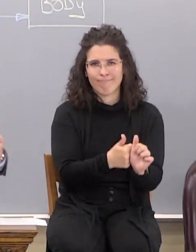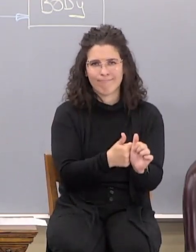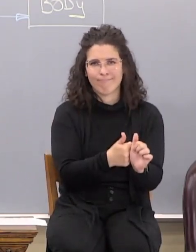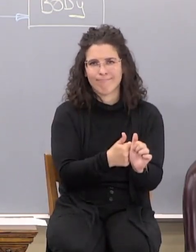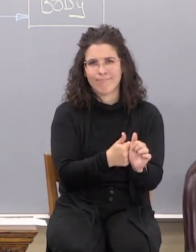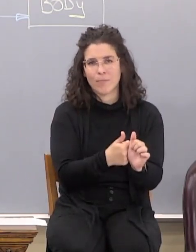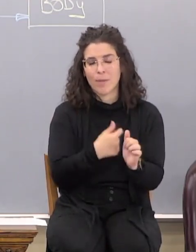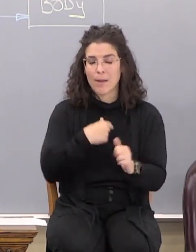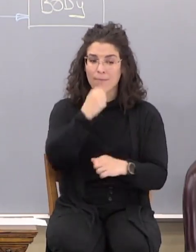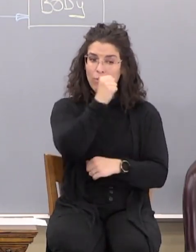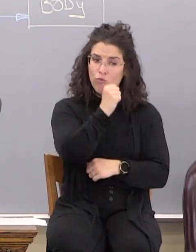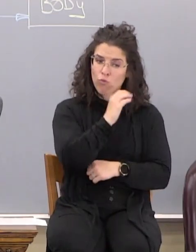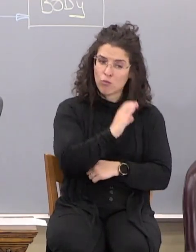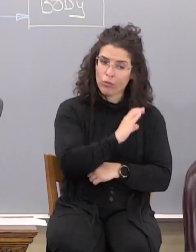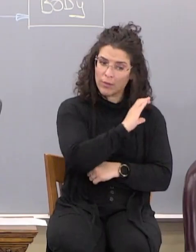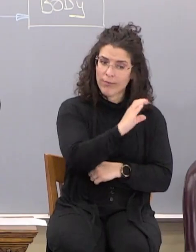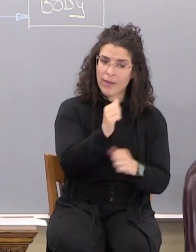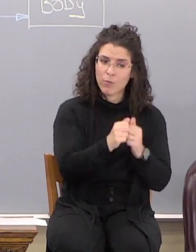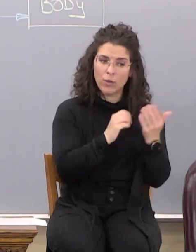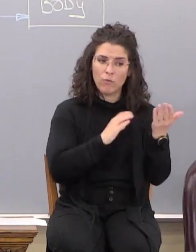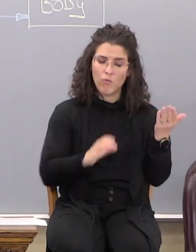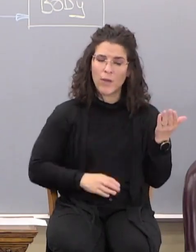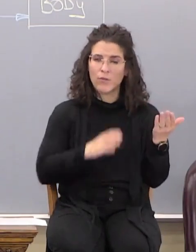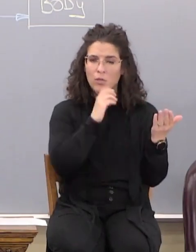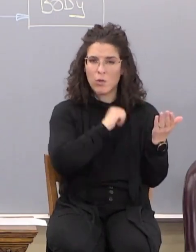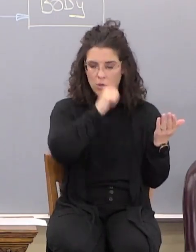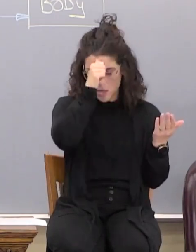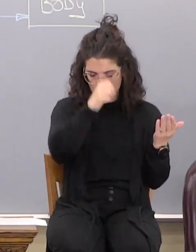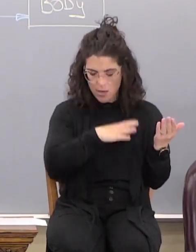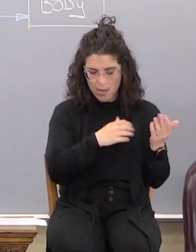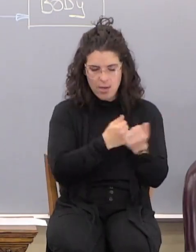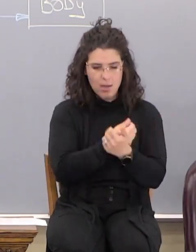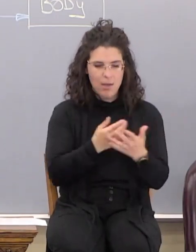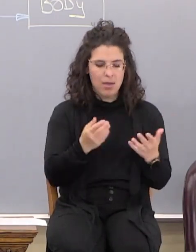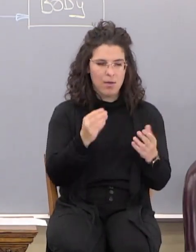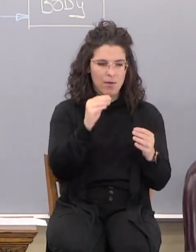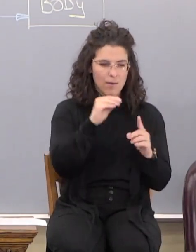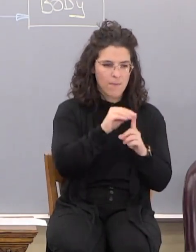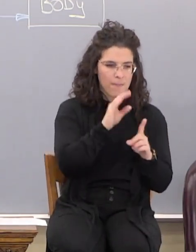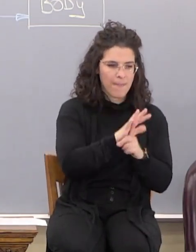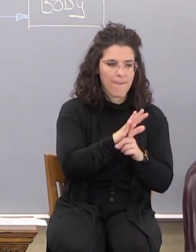Well, I've been crucified with Christ so that old man, all the influence that comes from Adam